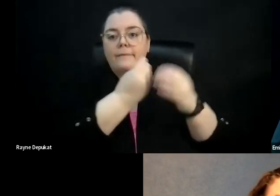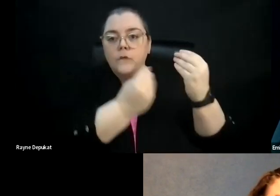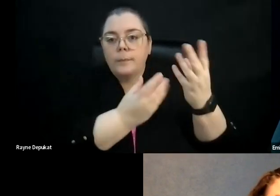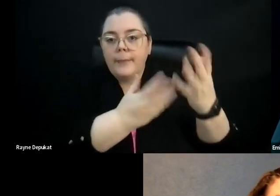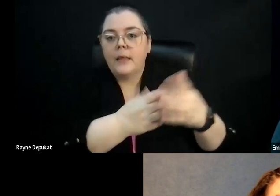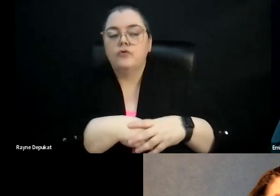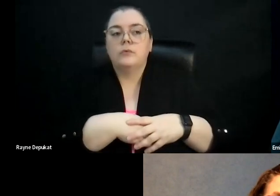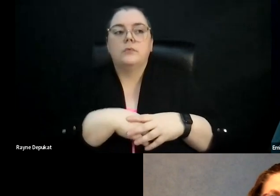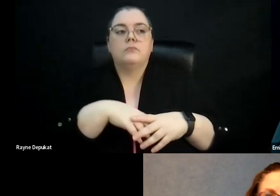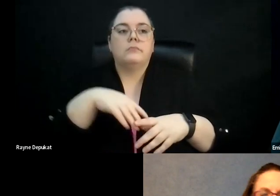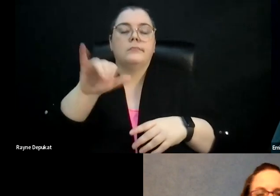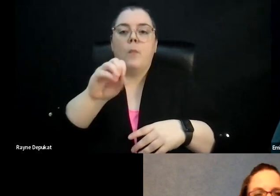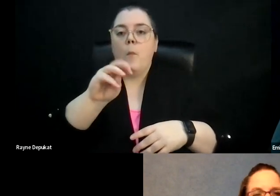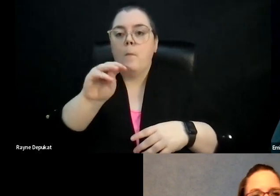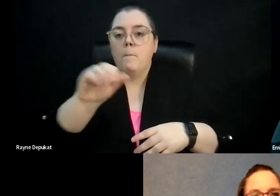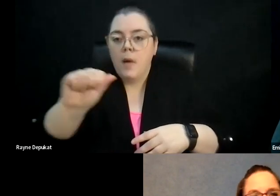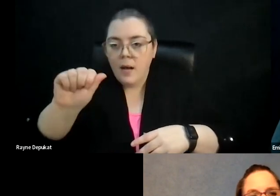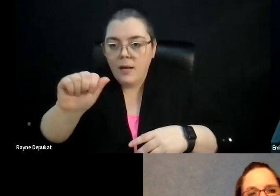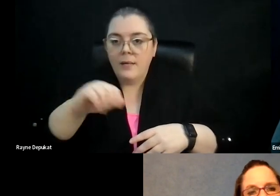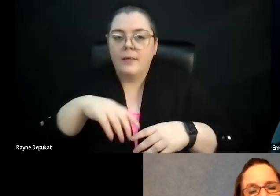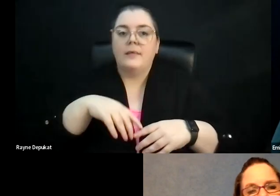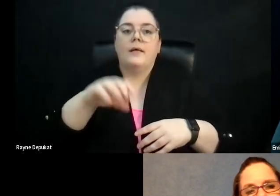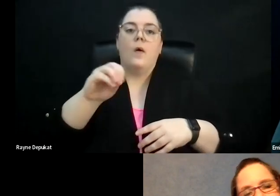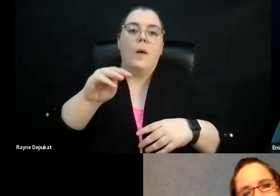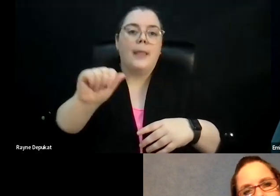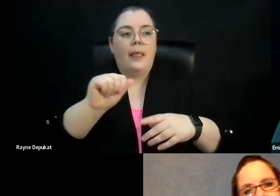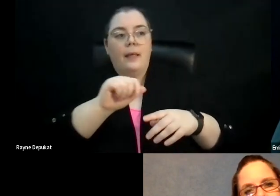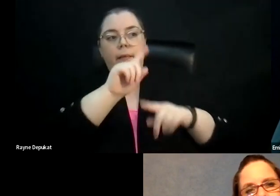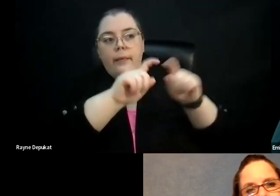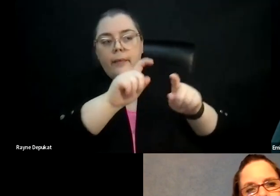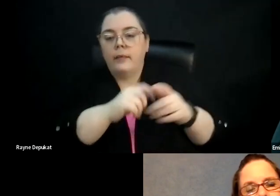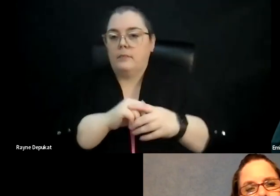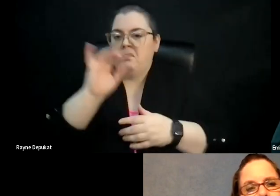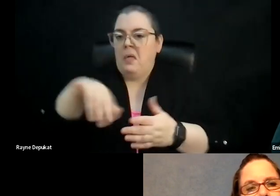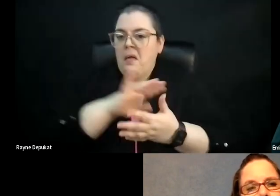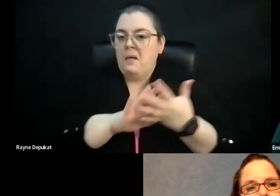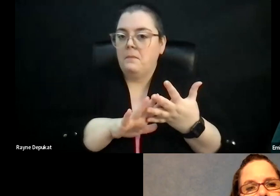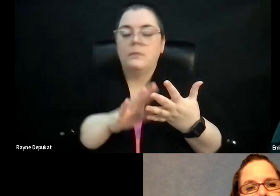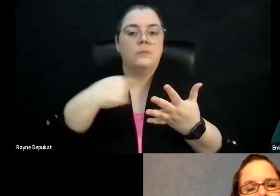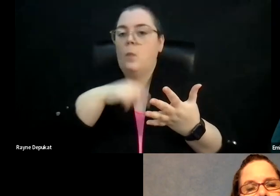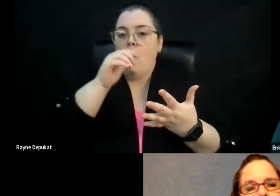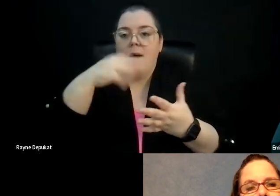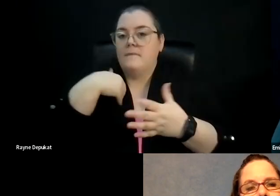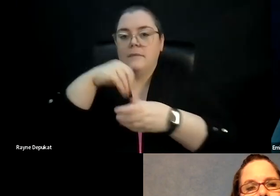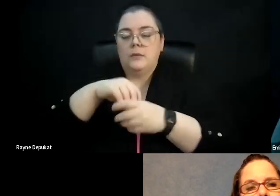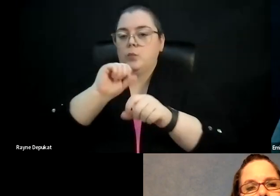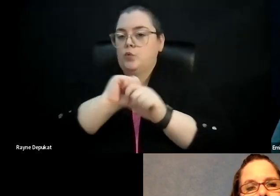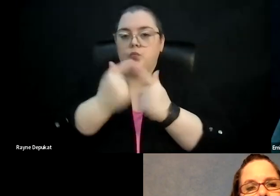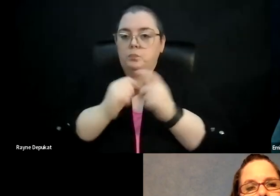if we need something, to obtain information, like the Open Meetings Act, any questions in regards to that, that's where we can pull them in, but